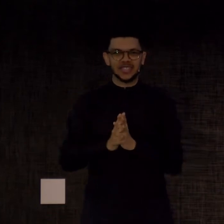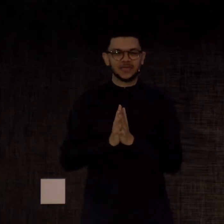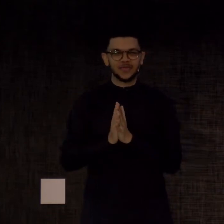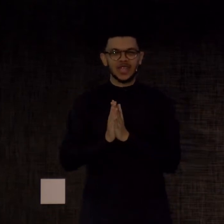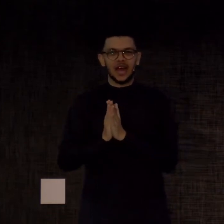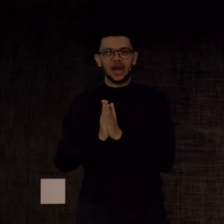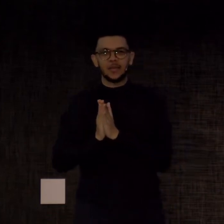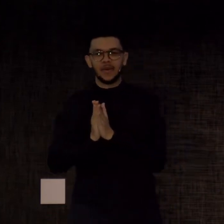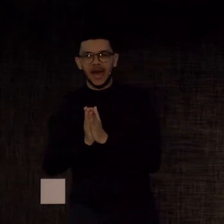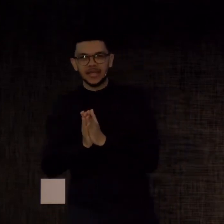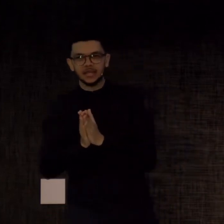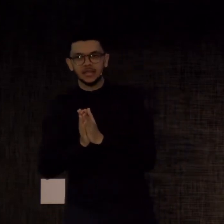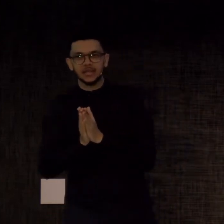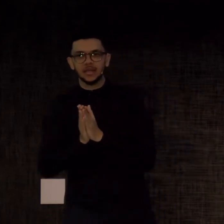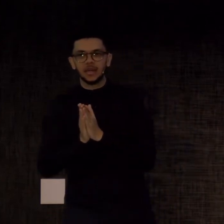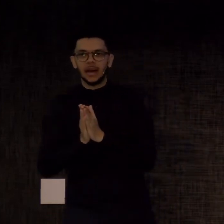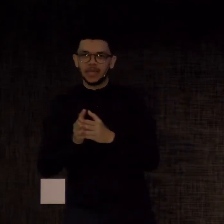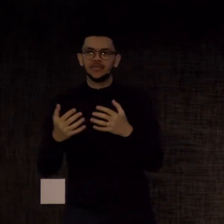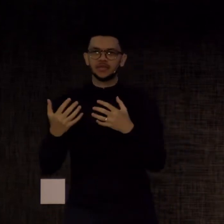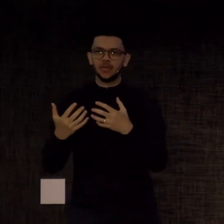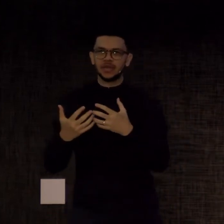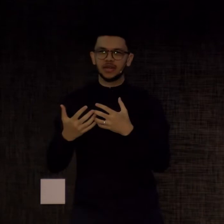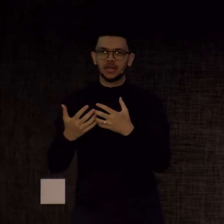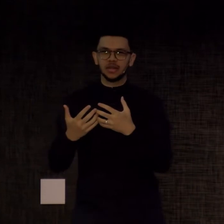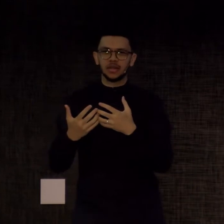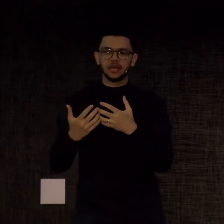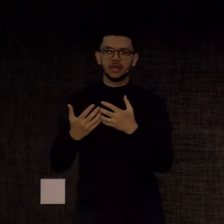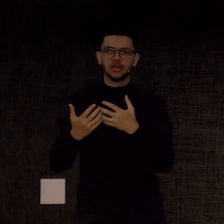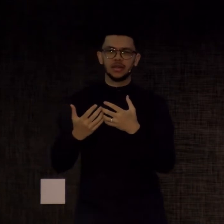opportunities that I believe this moment